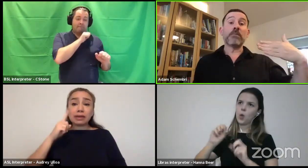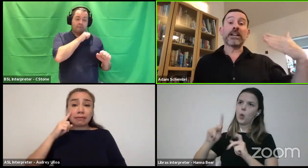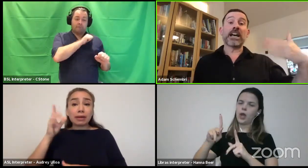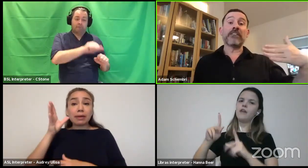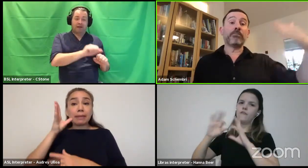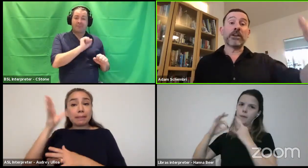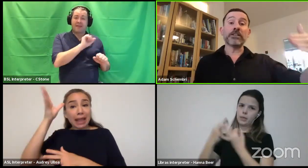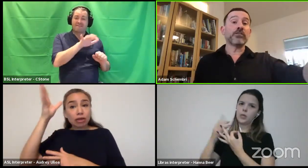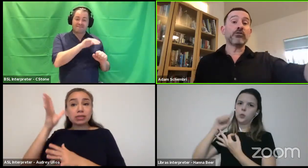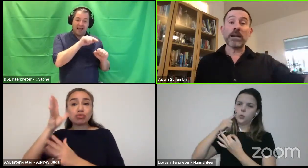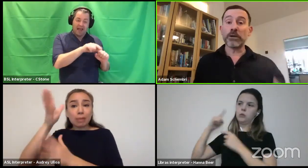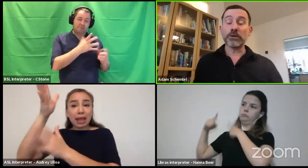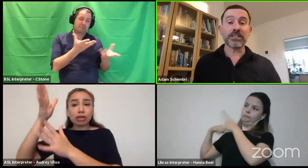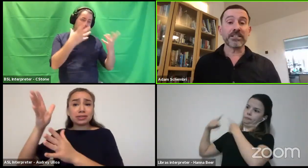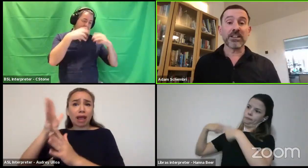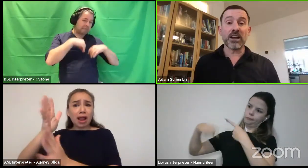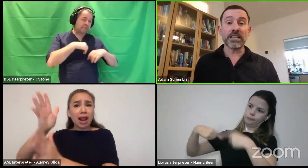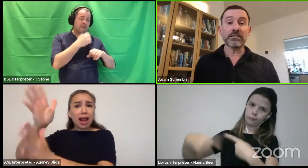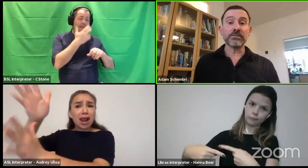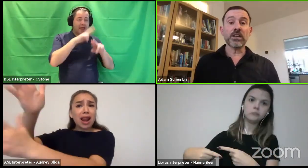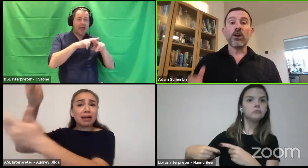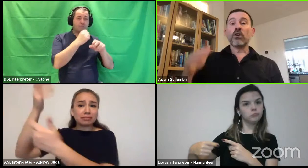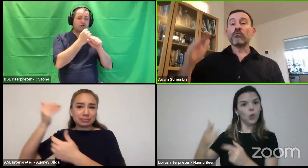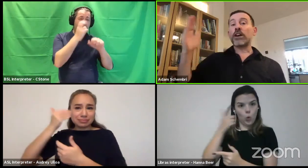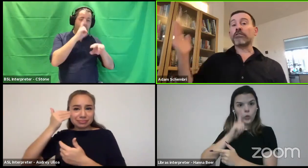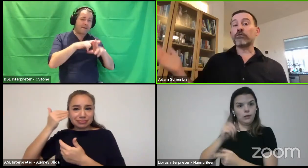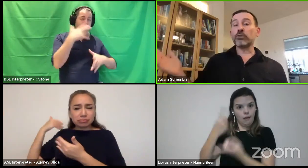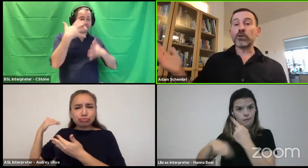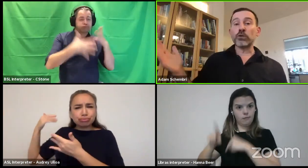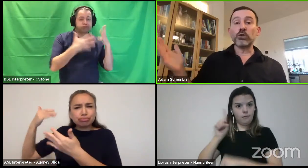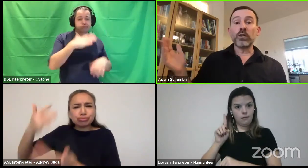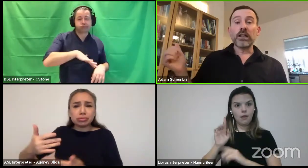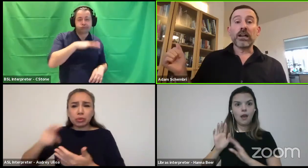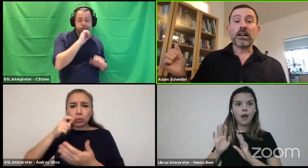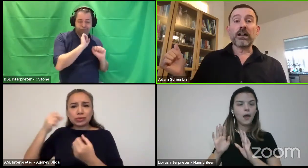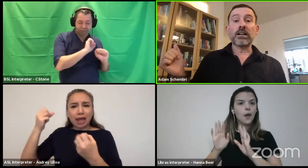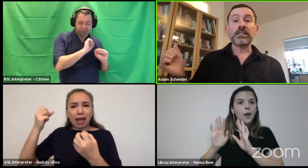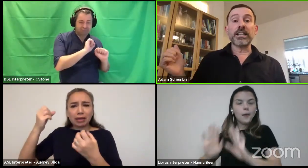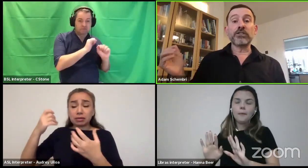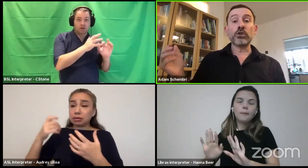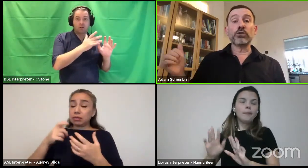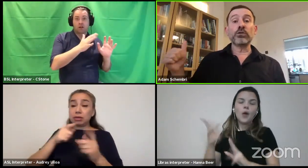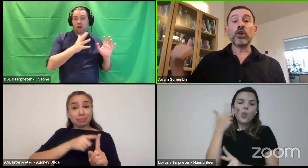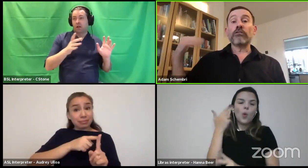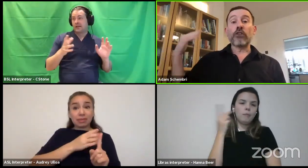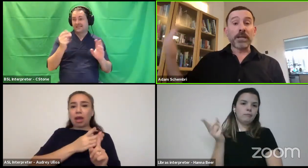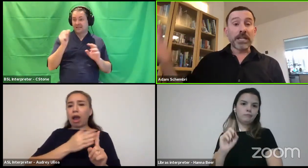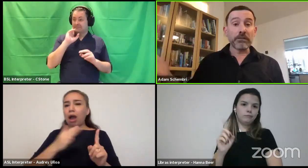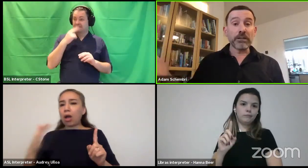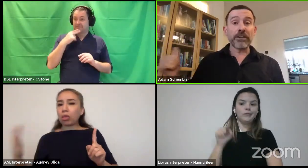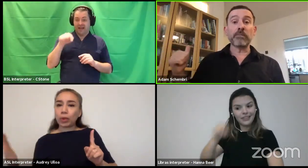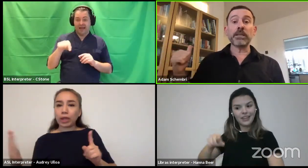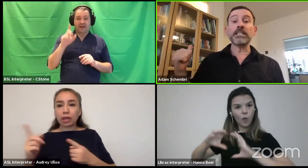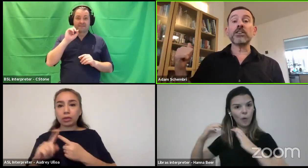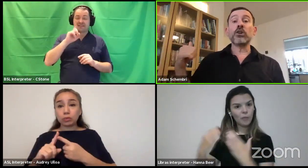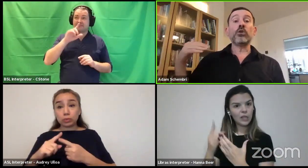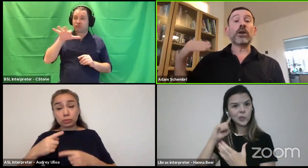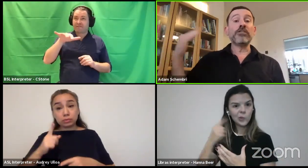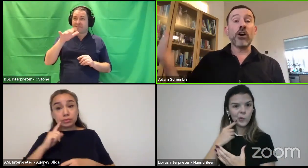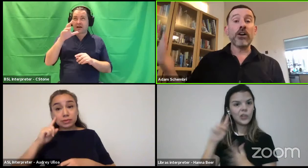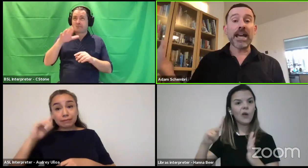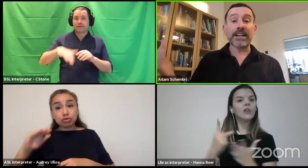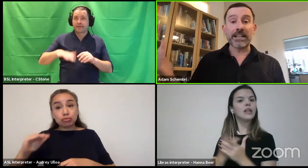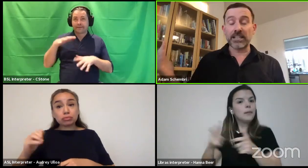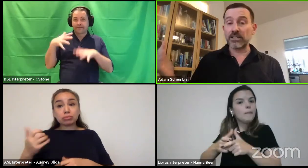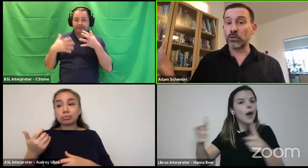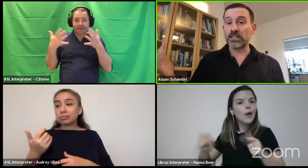they might have parents and grandparents that signed, right through to deaf children from hearing families who have